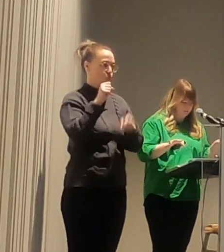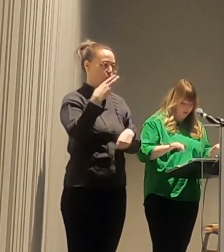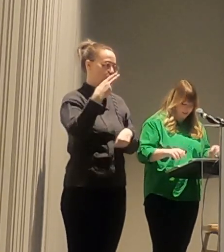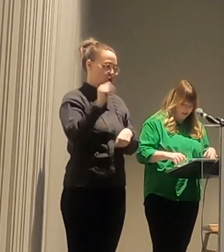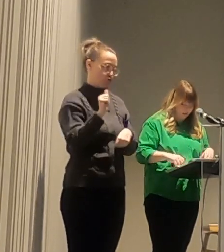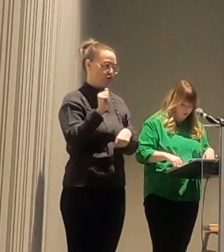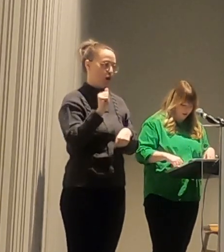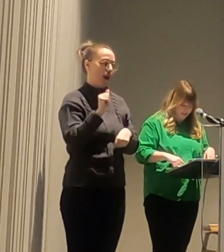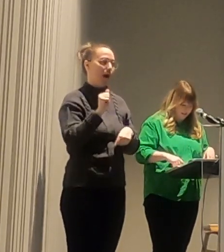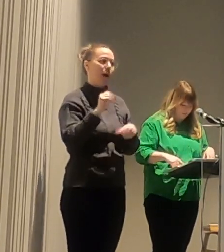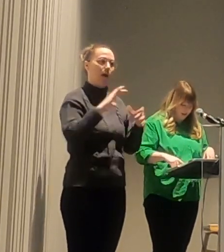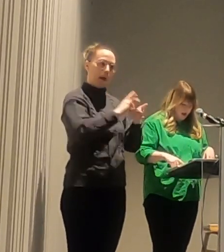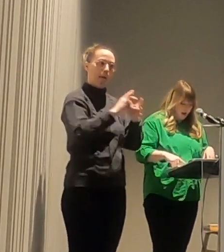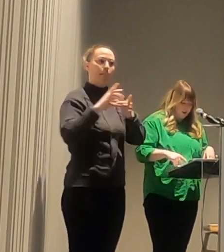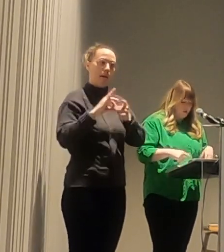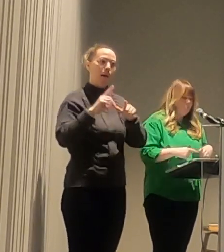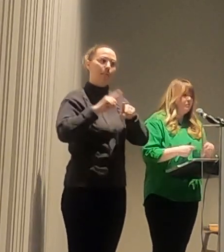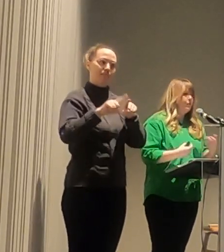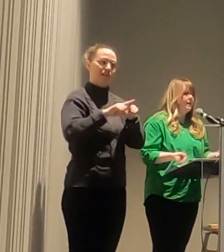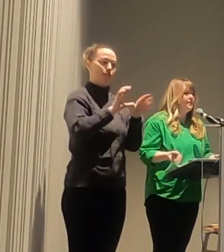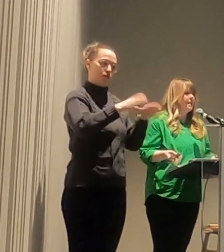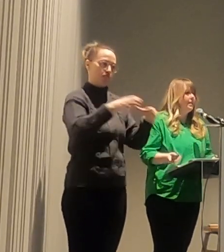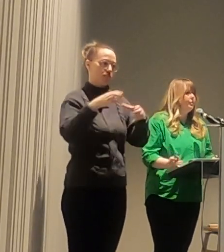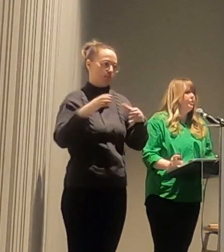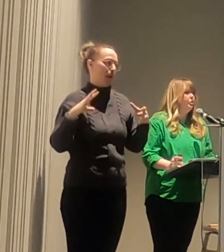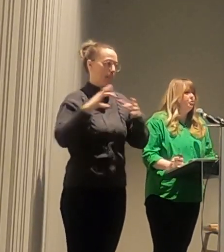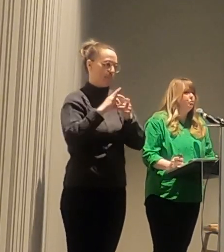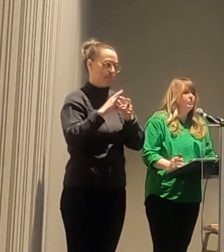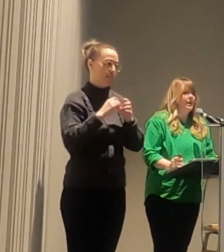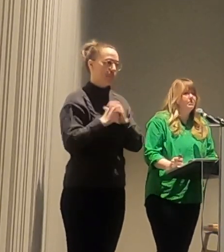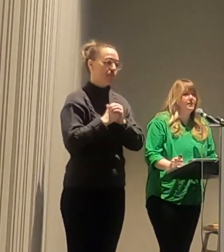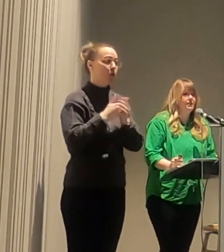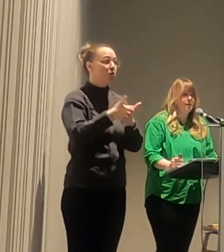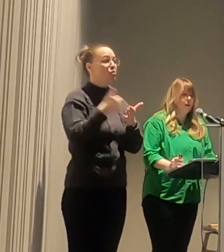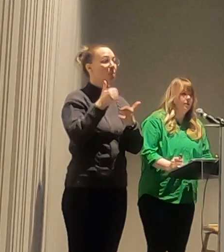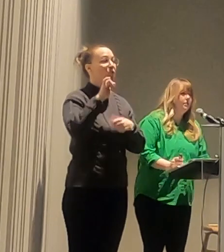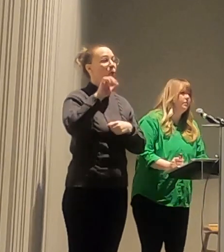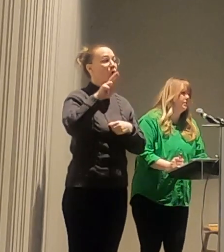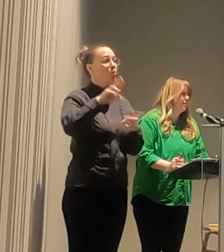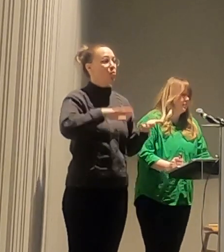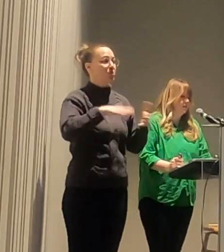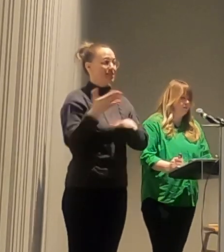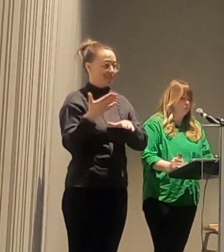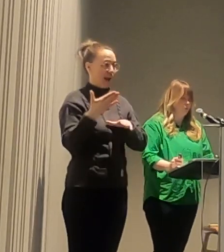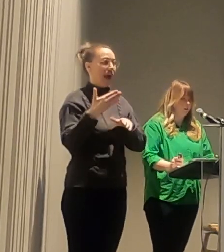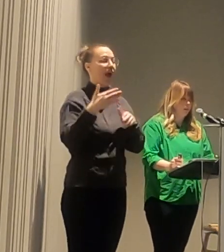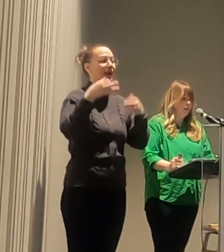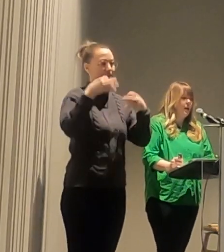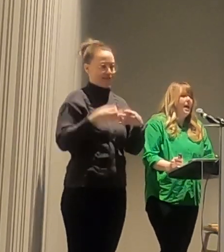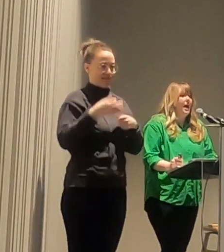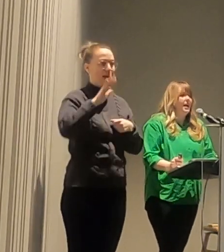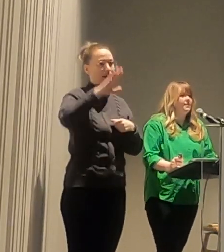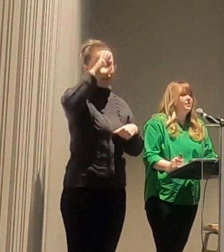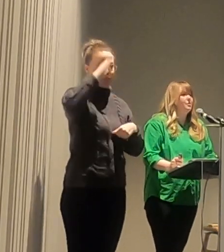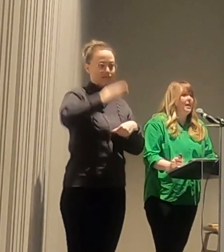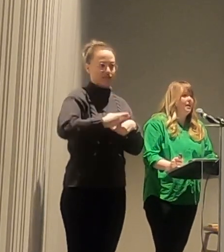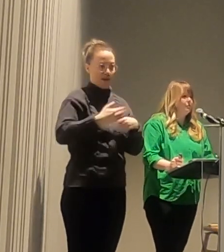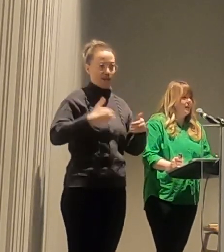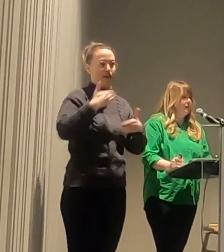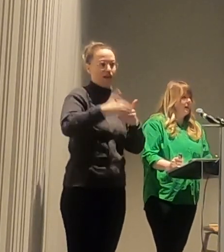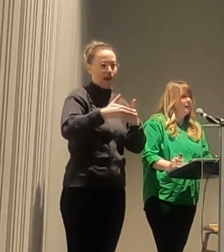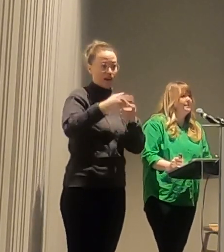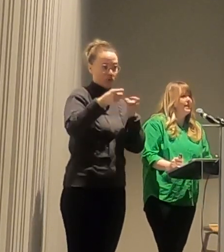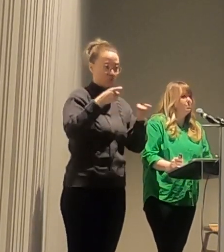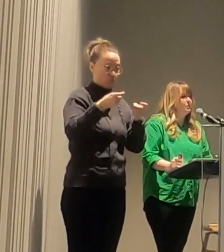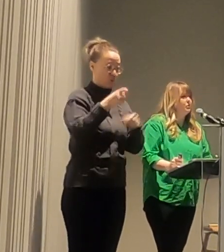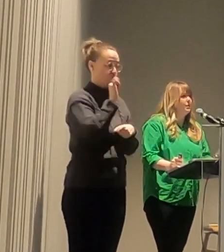sort of disparate territories. So before his death, Yu named his son the successive ruler, and so that